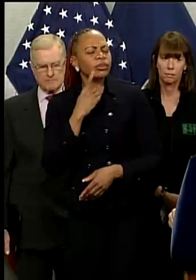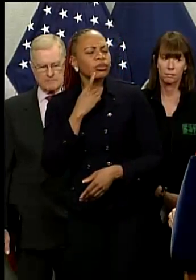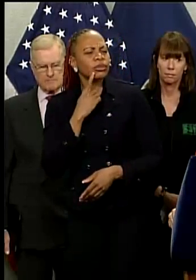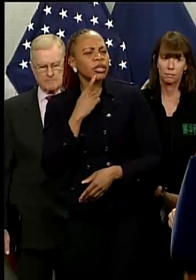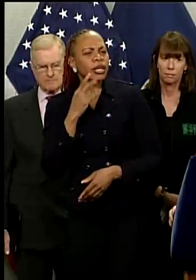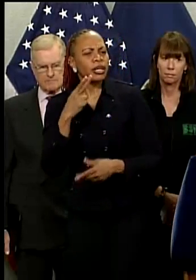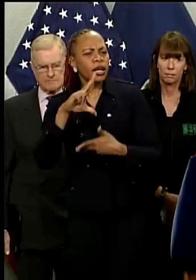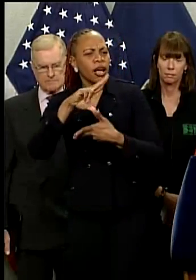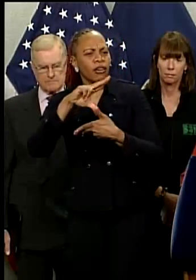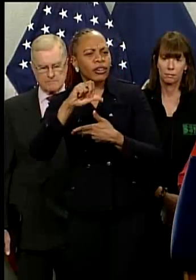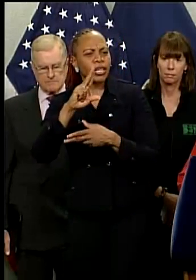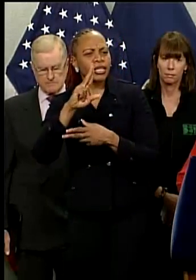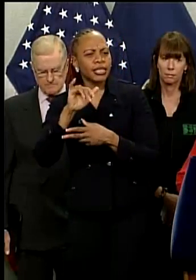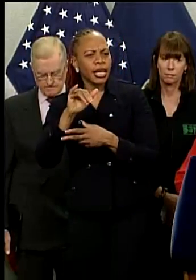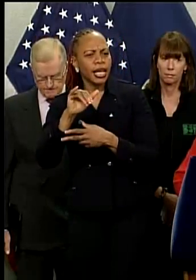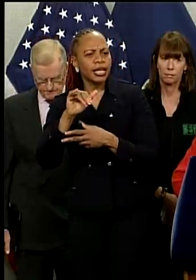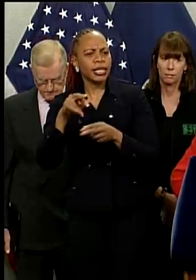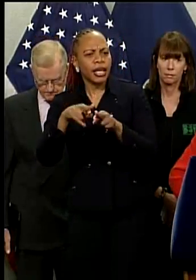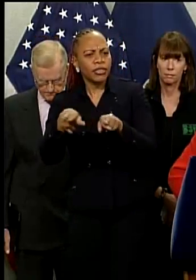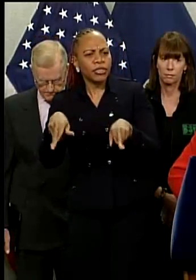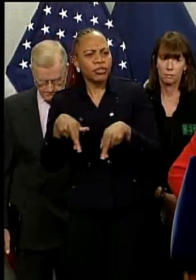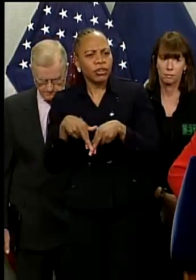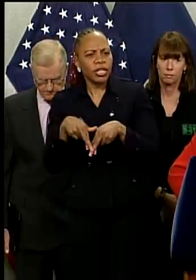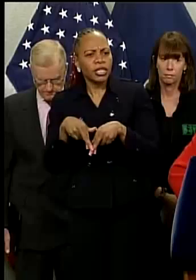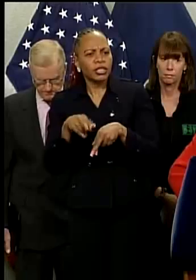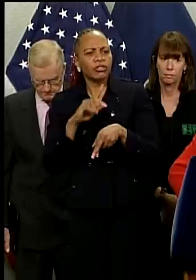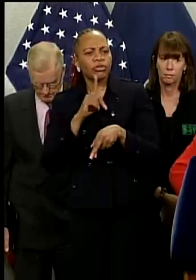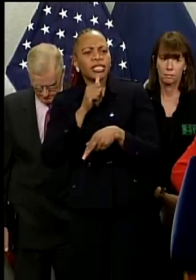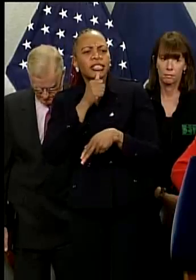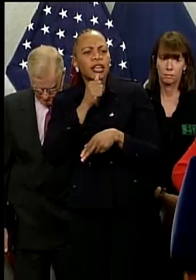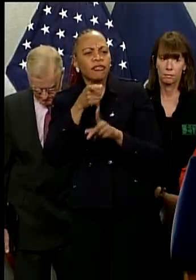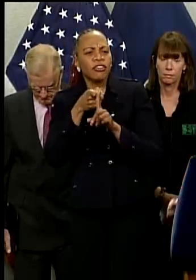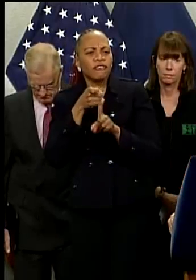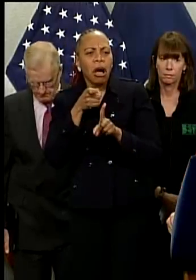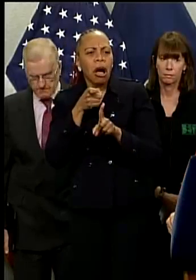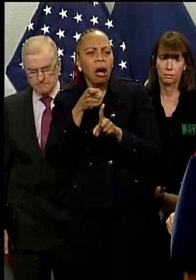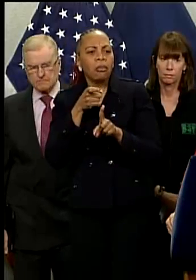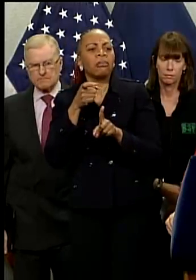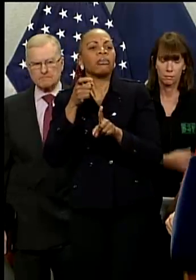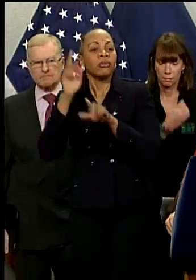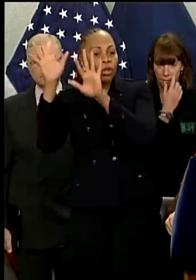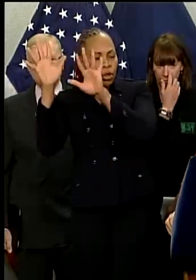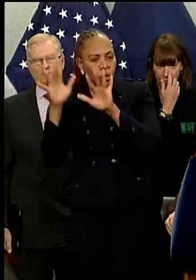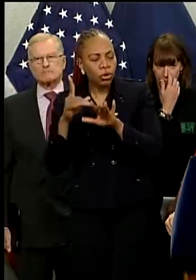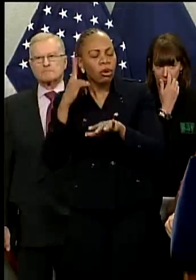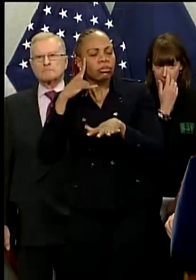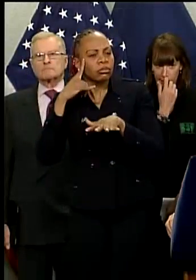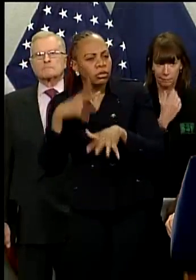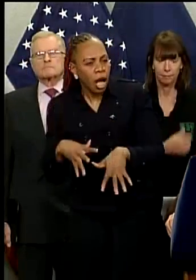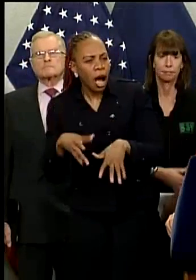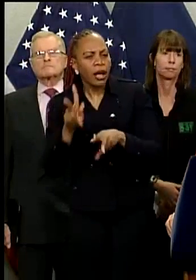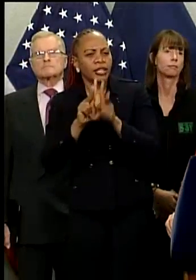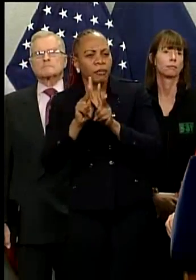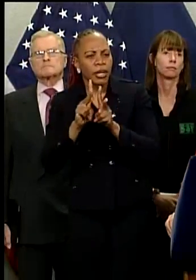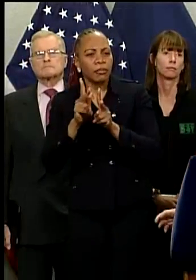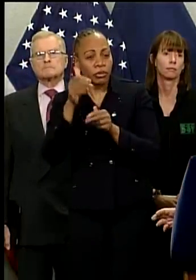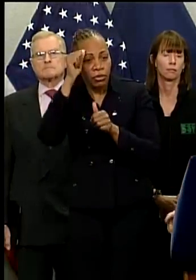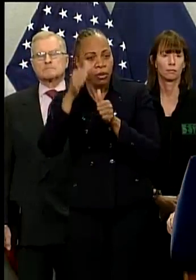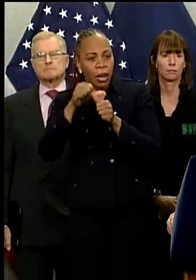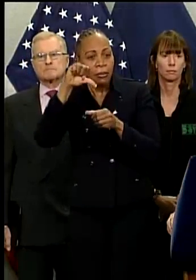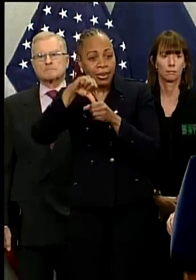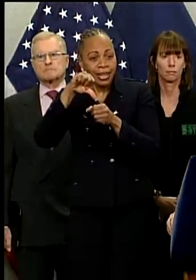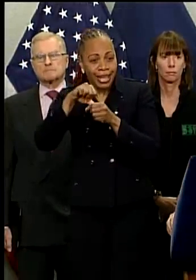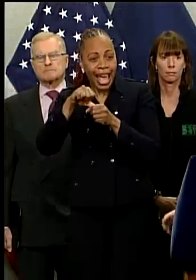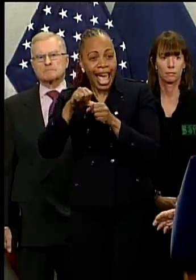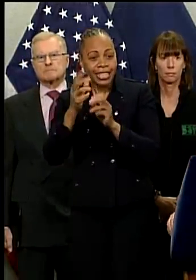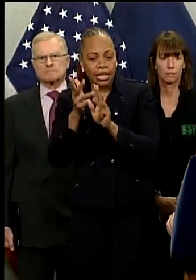New Yorkers and maybe people in the region are suffering from a little bit of storm shock? In other words, people went out and they were gas lines last night, and